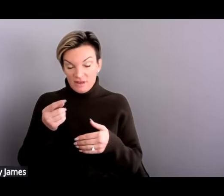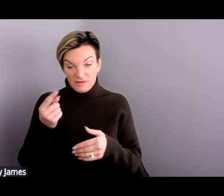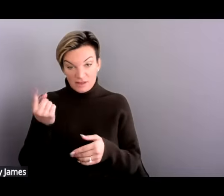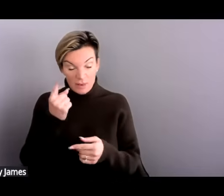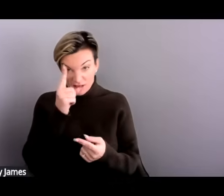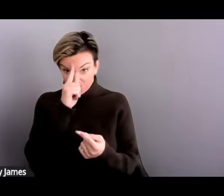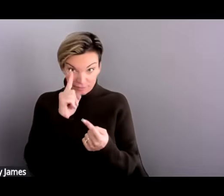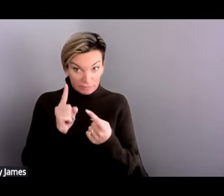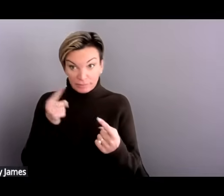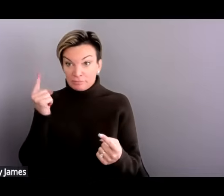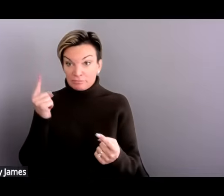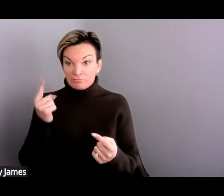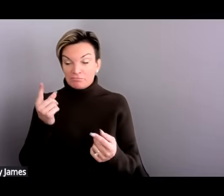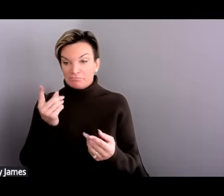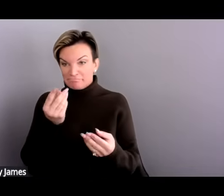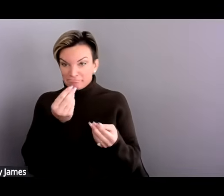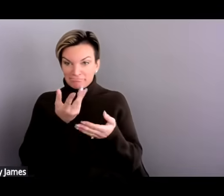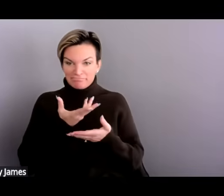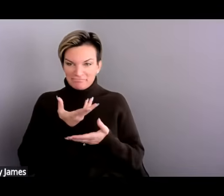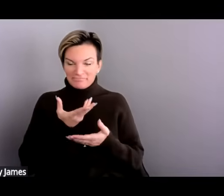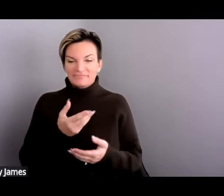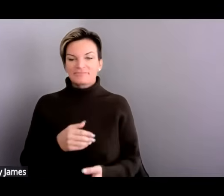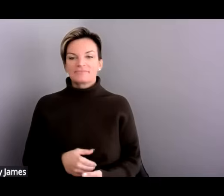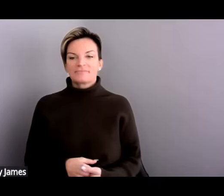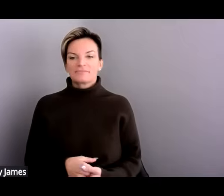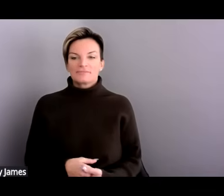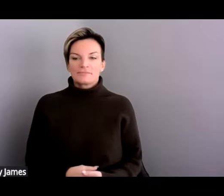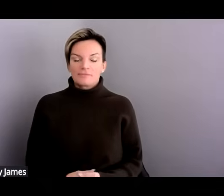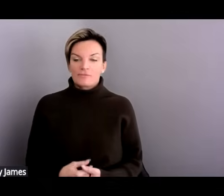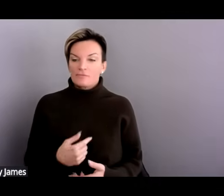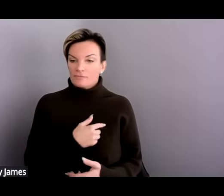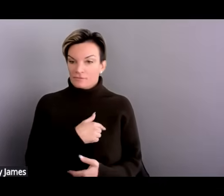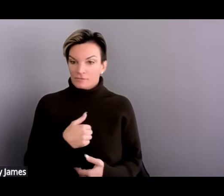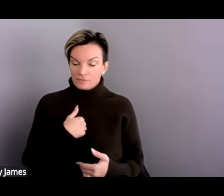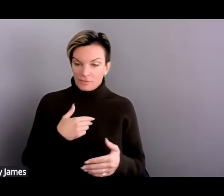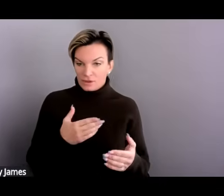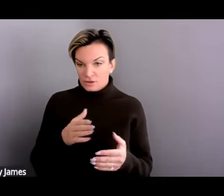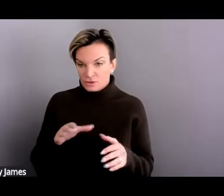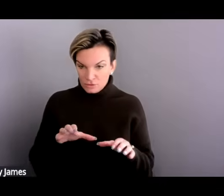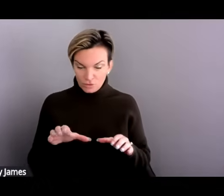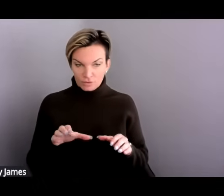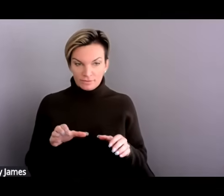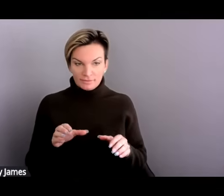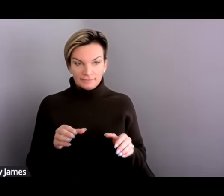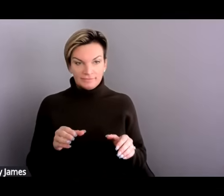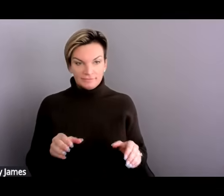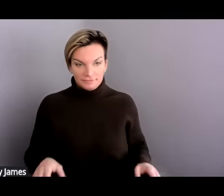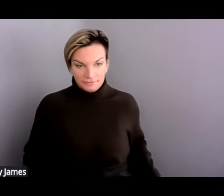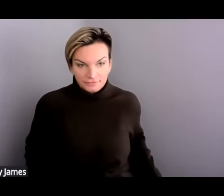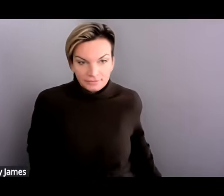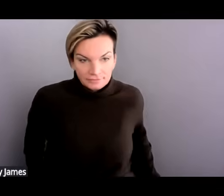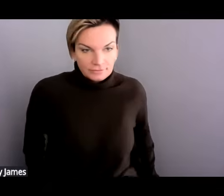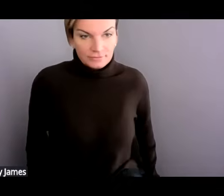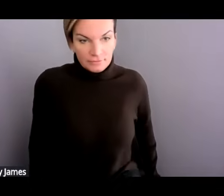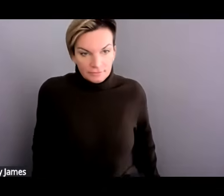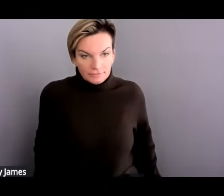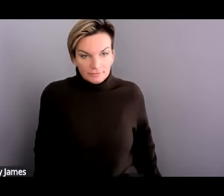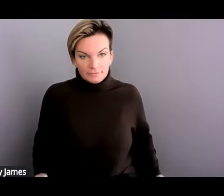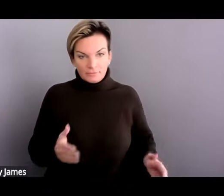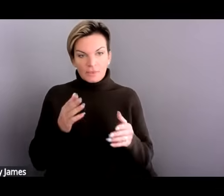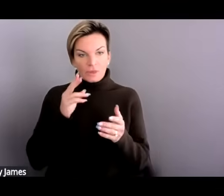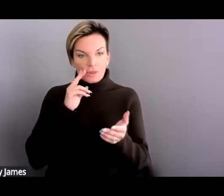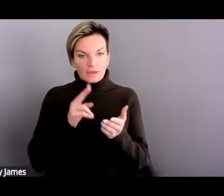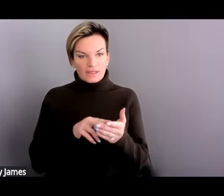opposed. The other thing that we will do is I am going to go back to the documents that are on the